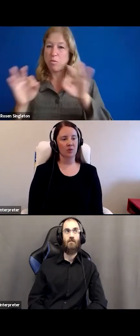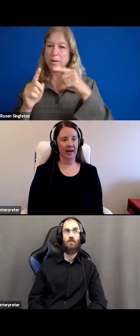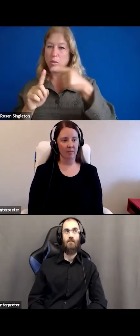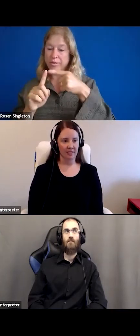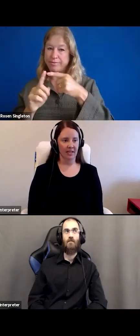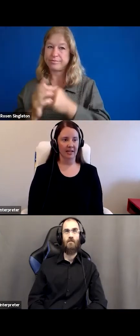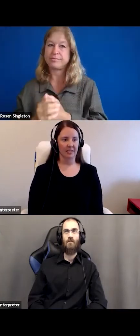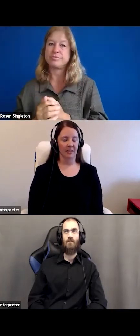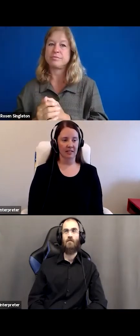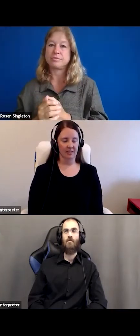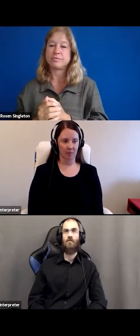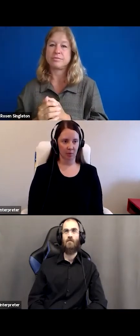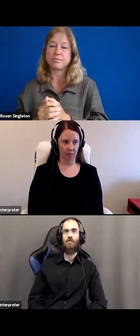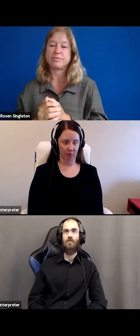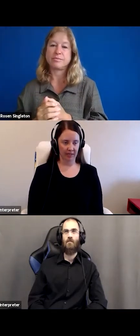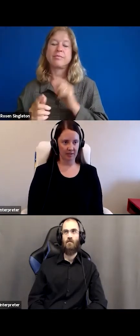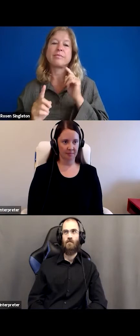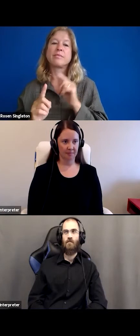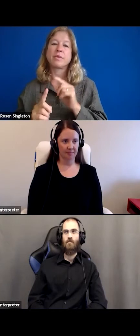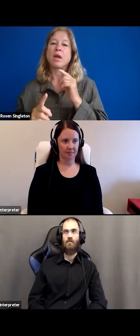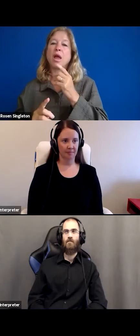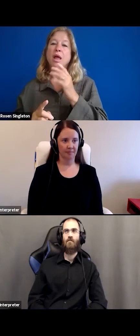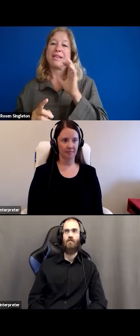I do want to emphasize this is an important point.